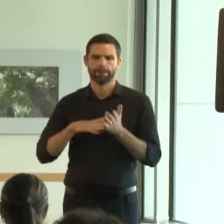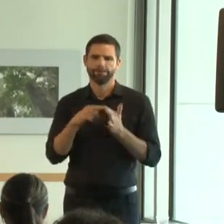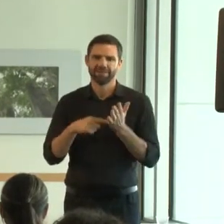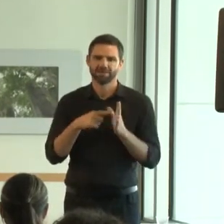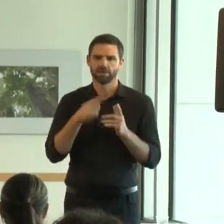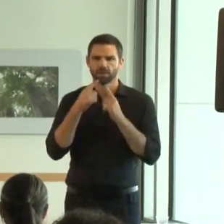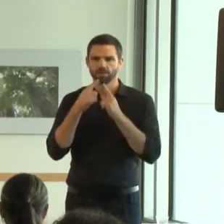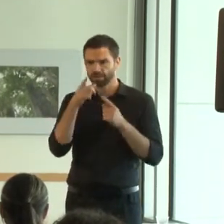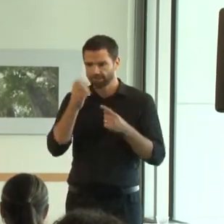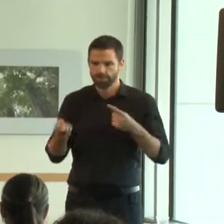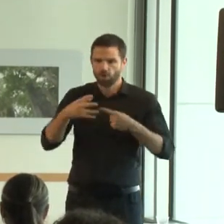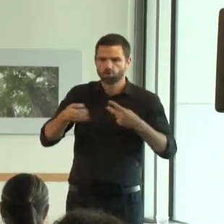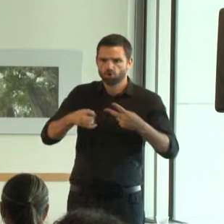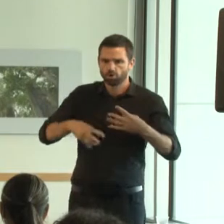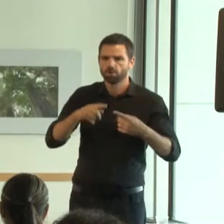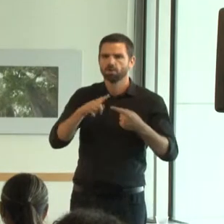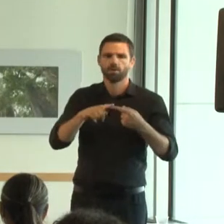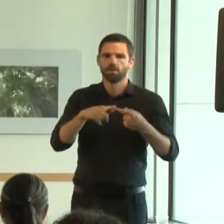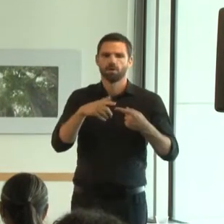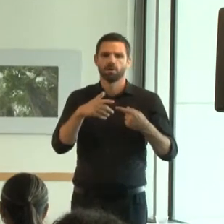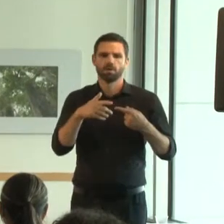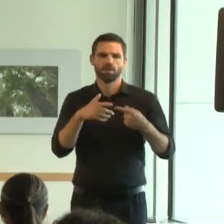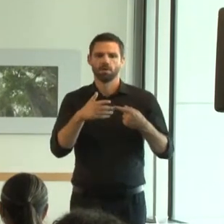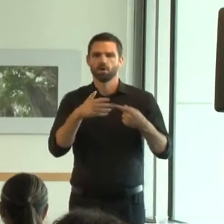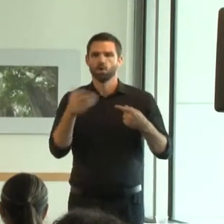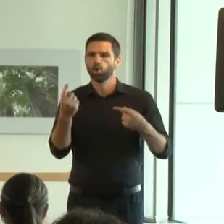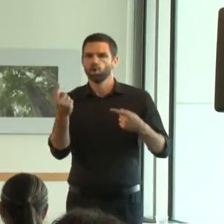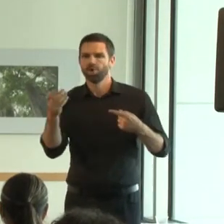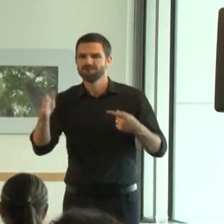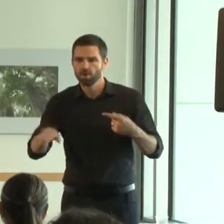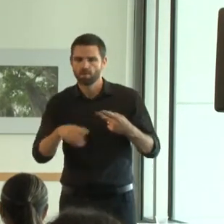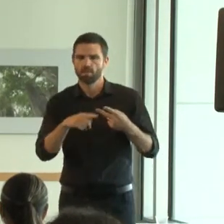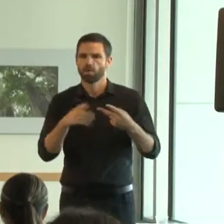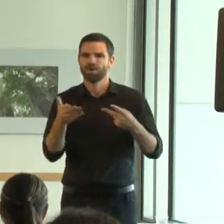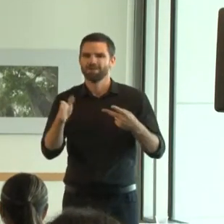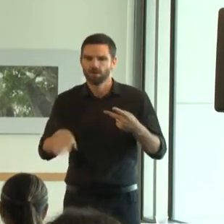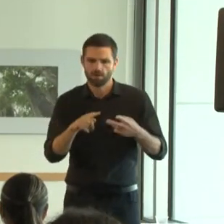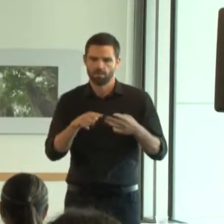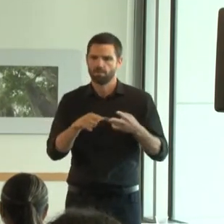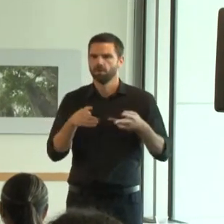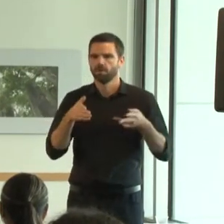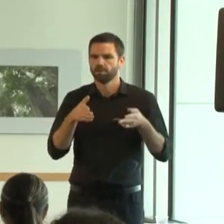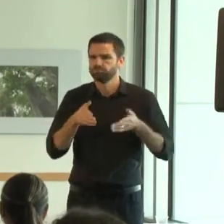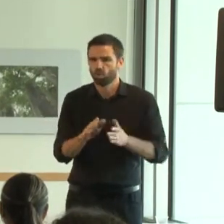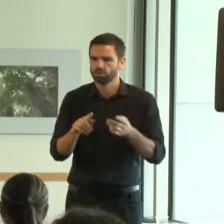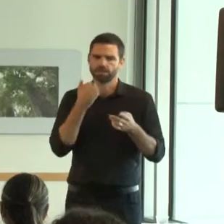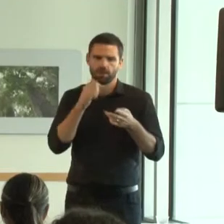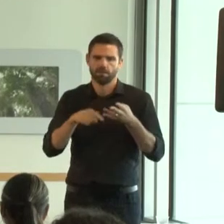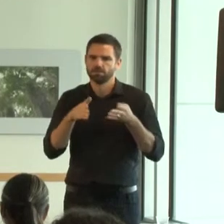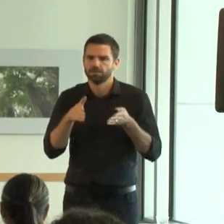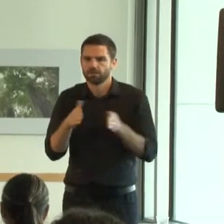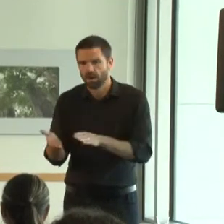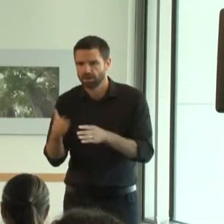or who it went to or when it was sent, and we take the title heading out, it's just words, it doesn't really mean much. So the provenance of a